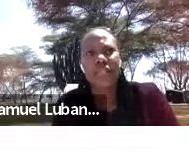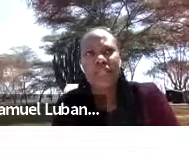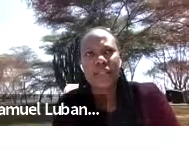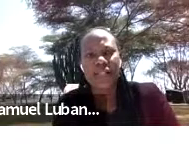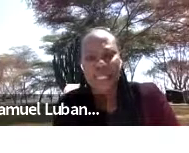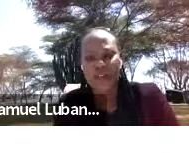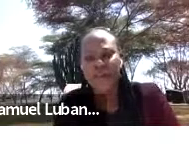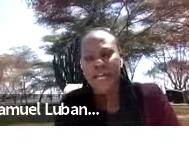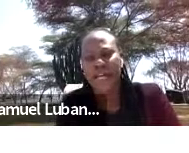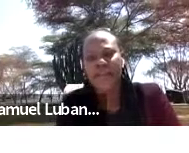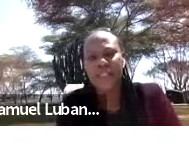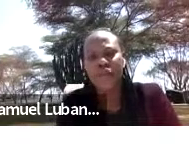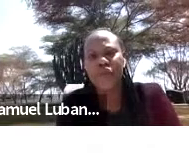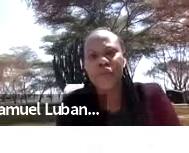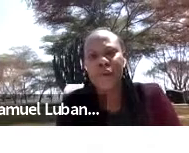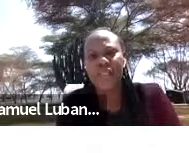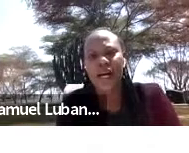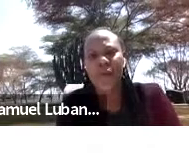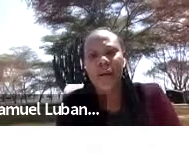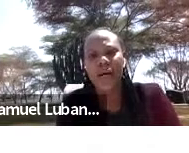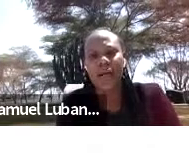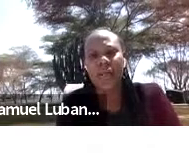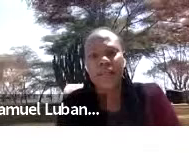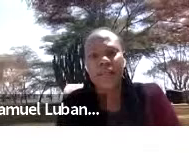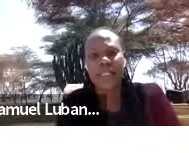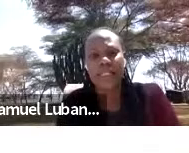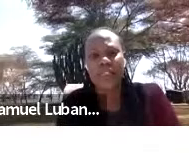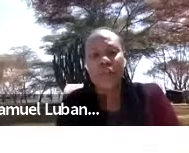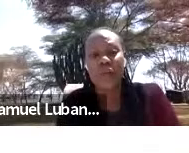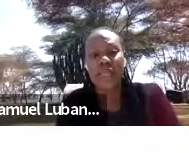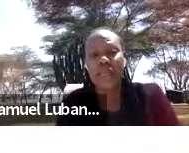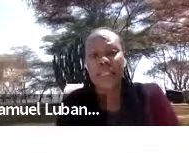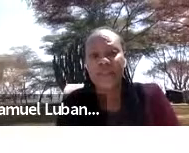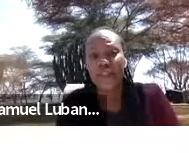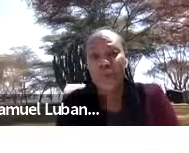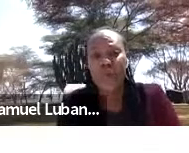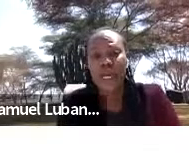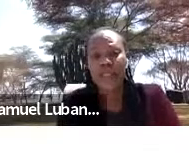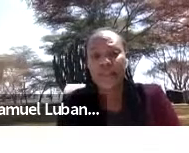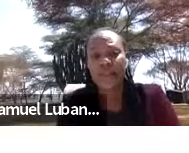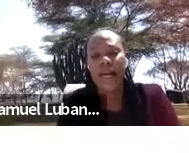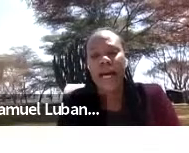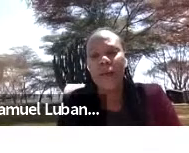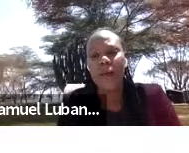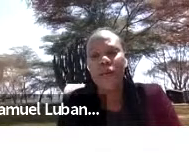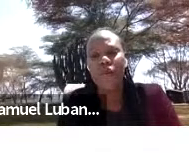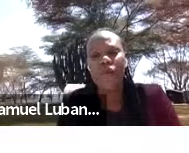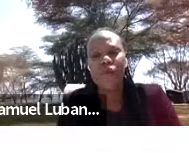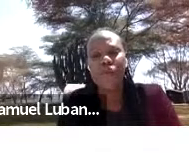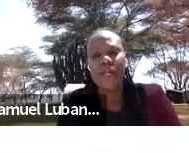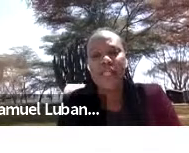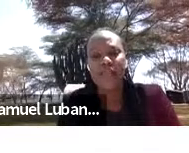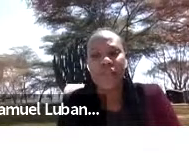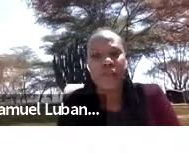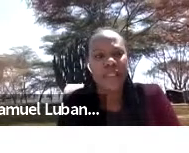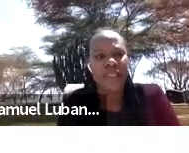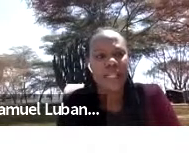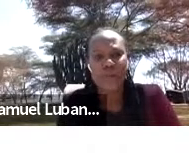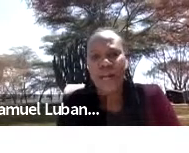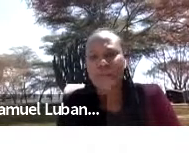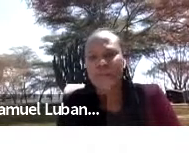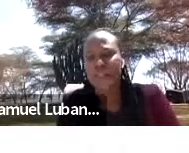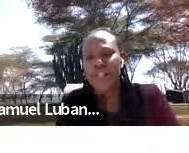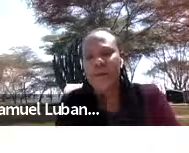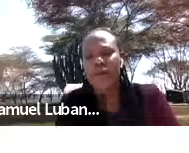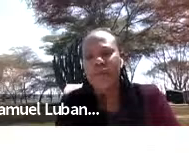So this just kind of dives into what our statistics look like specific to Kenya. And I want to draw to your attention